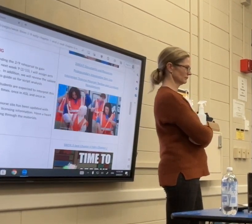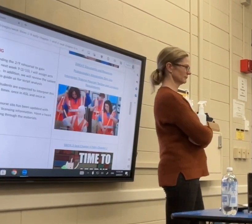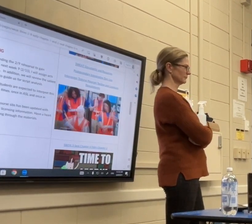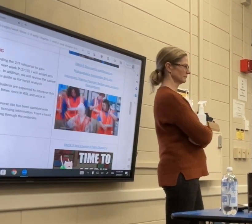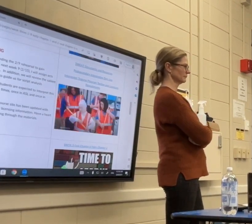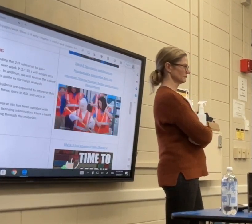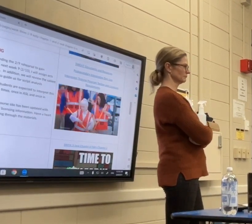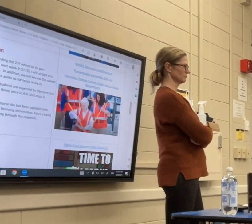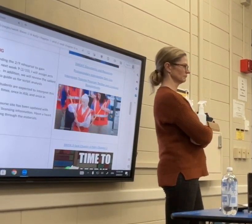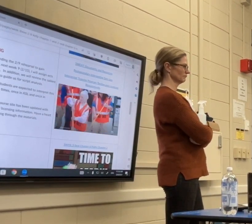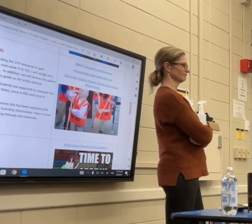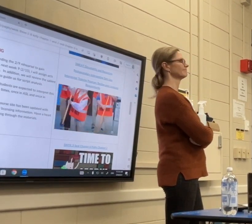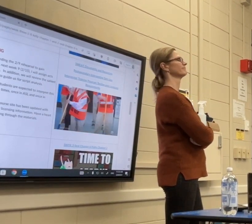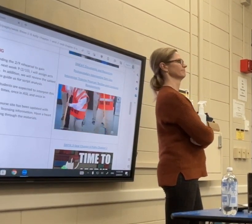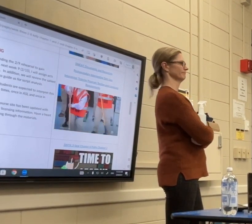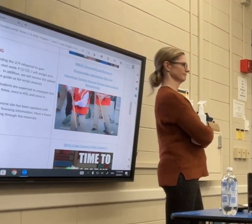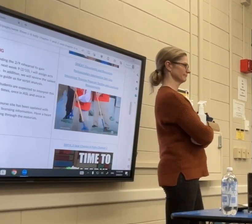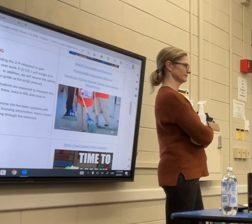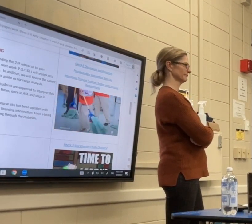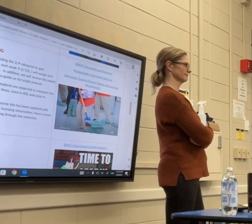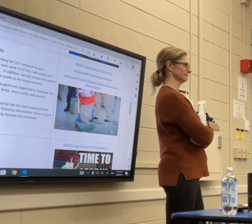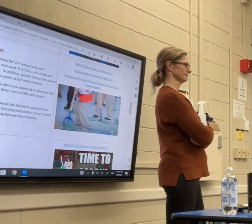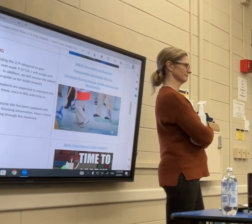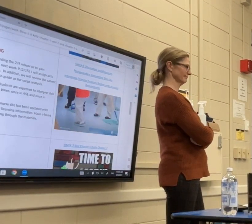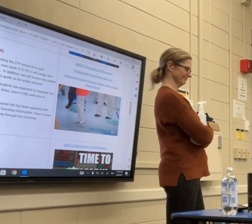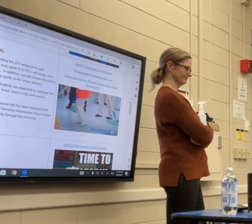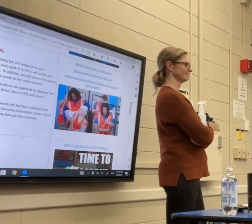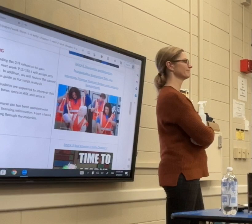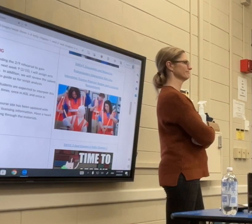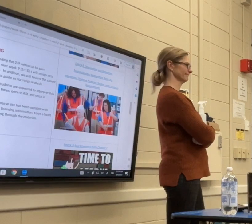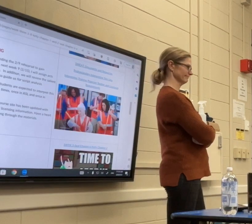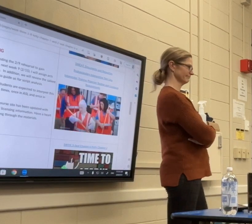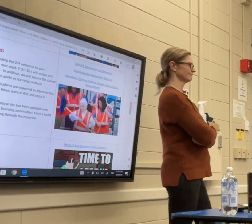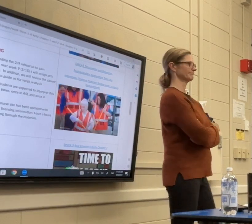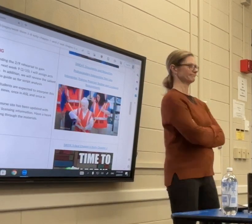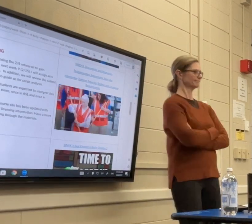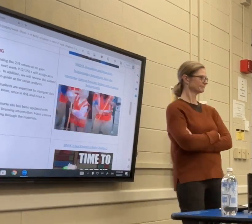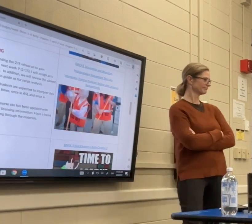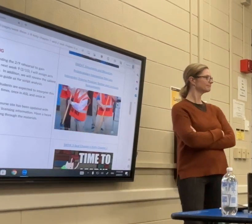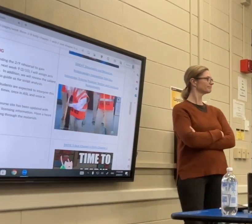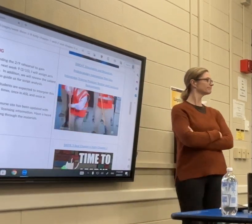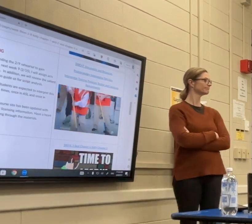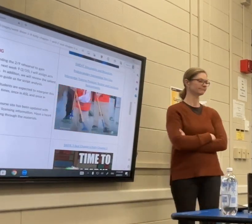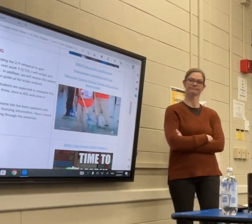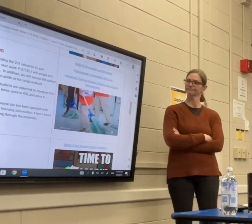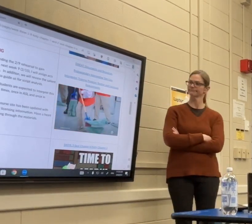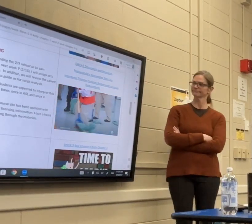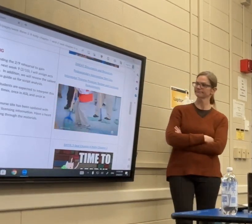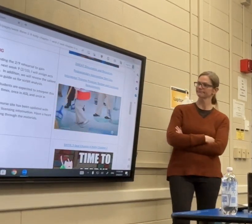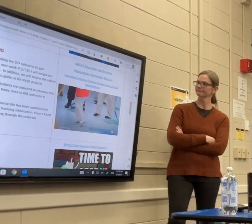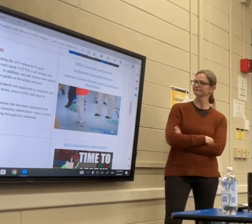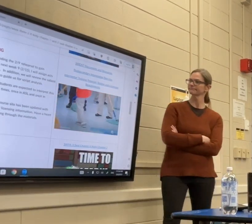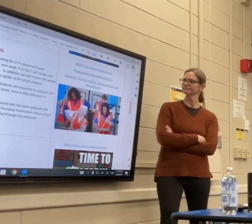So we need to sign up 2 times, but one is from English to ASL and the other is ASL to